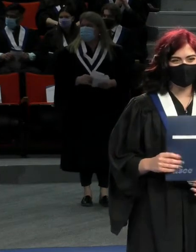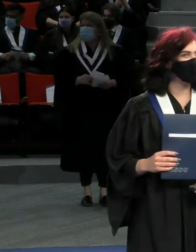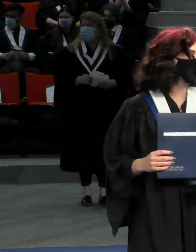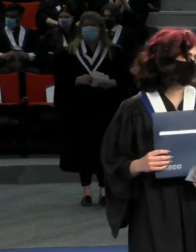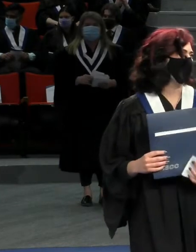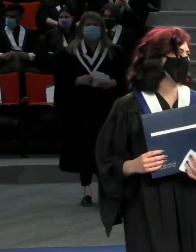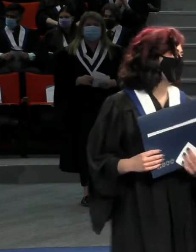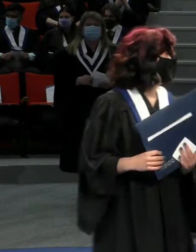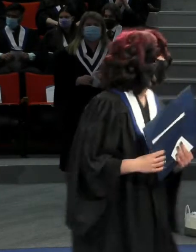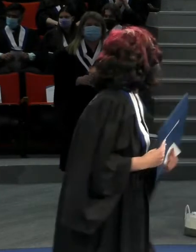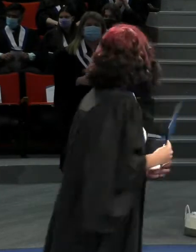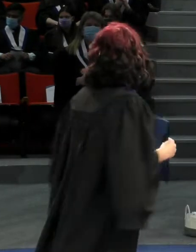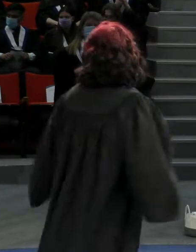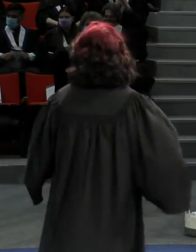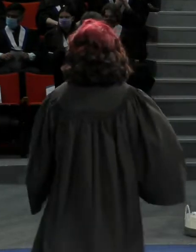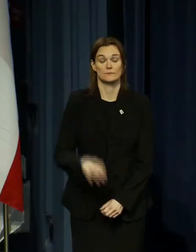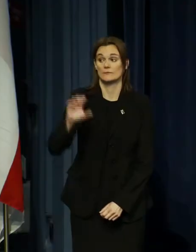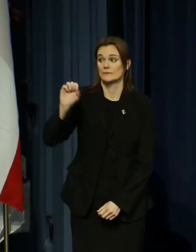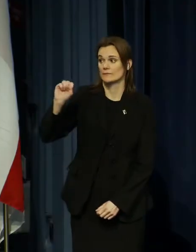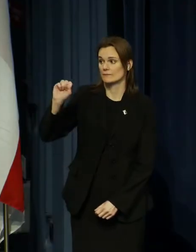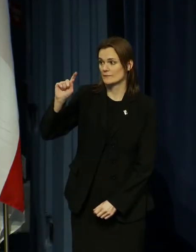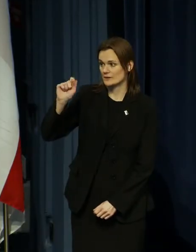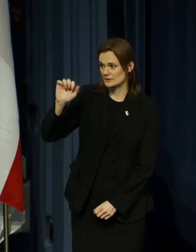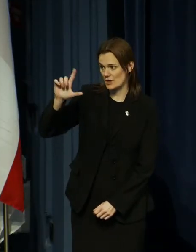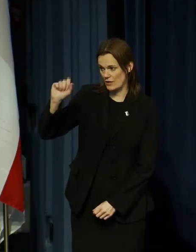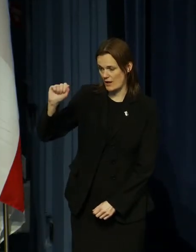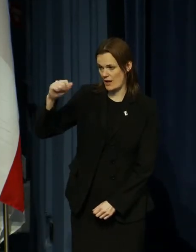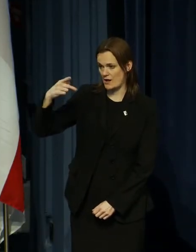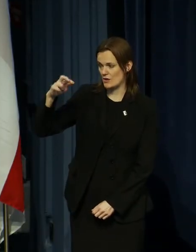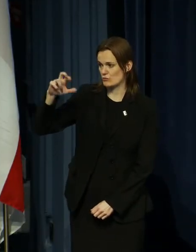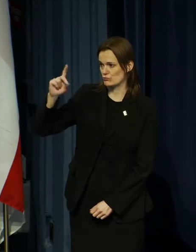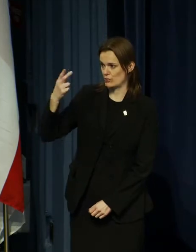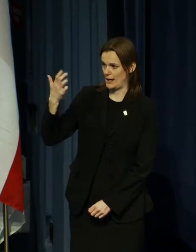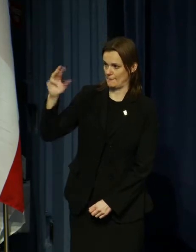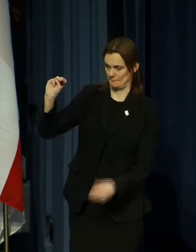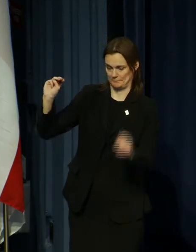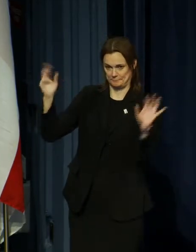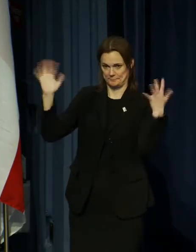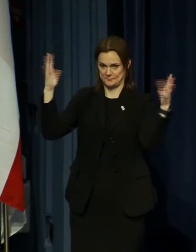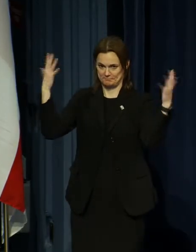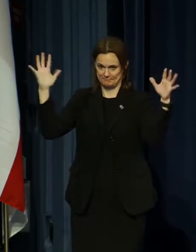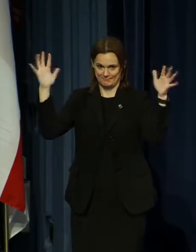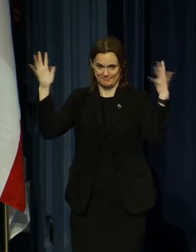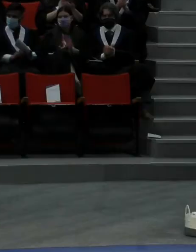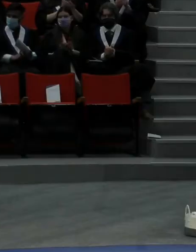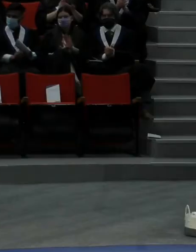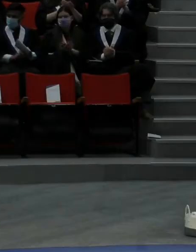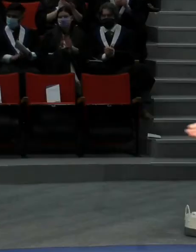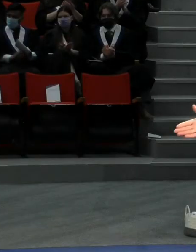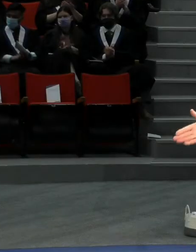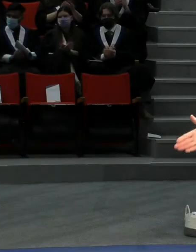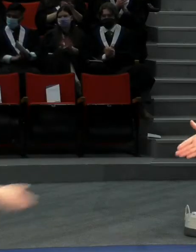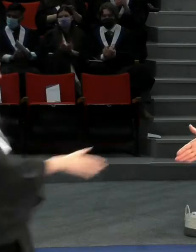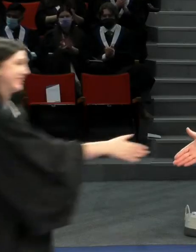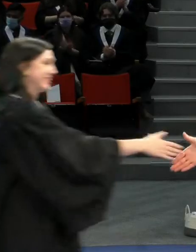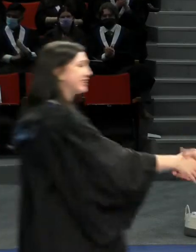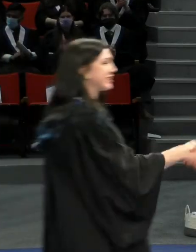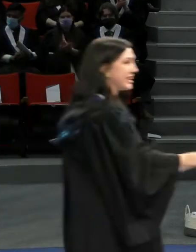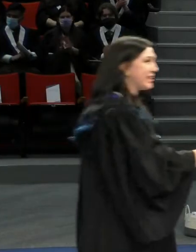It's also extra special, I think, to be receiving this with the graduates from the School of Access, Education and